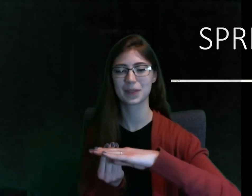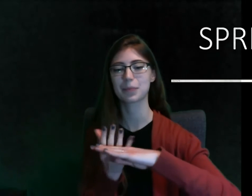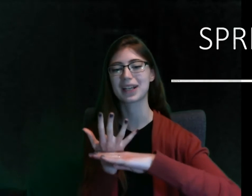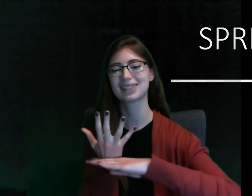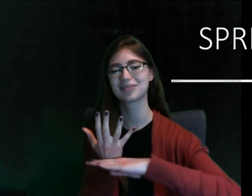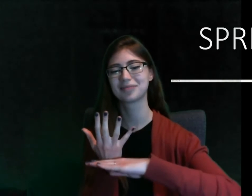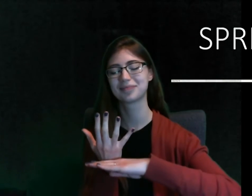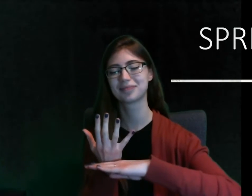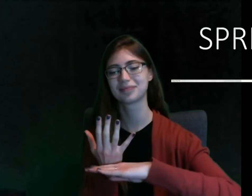Spring.